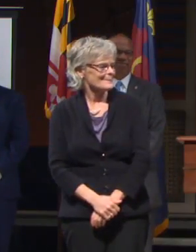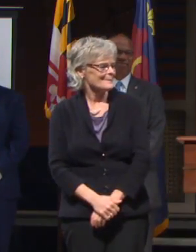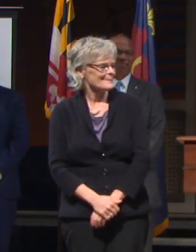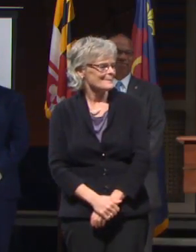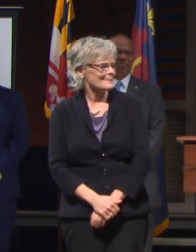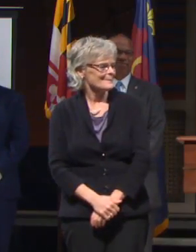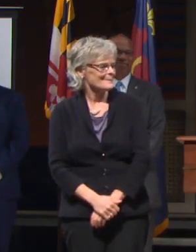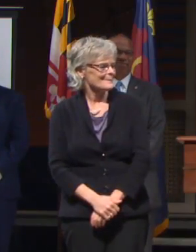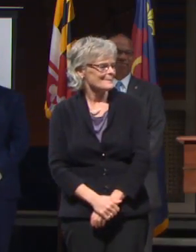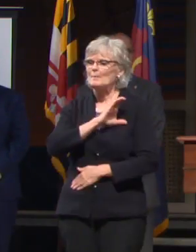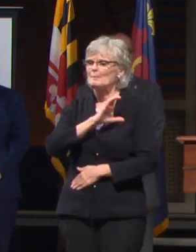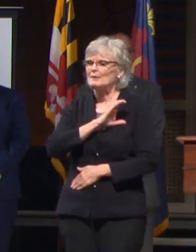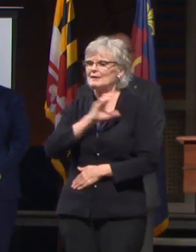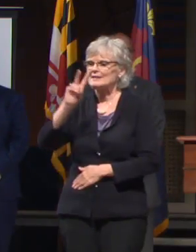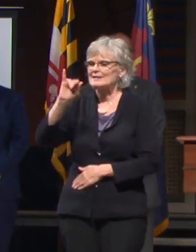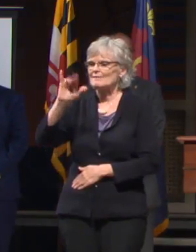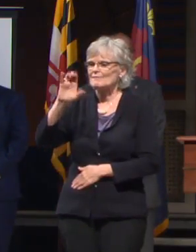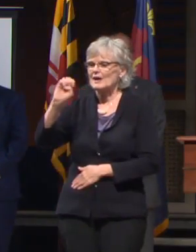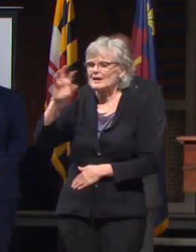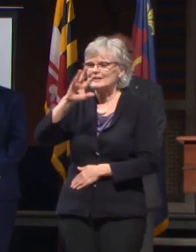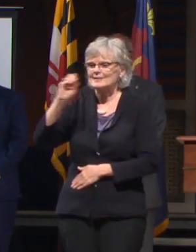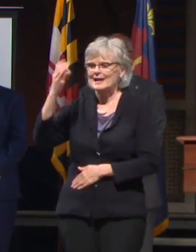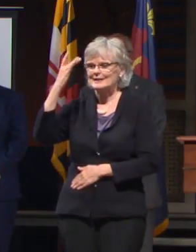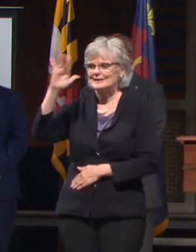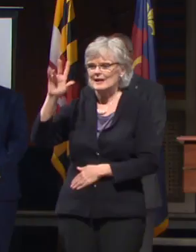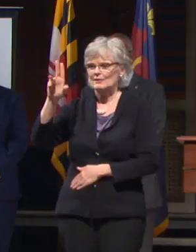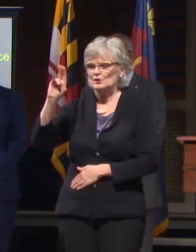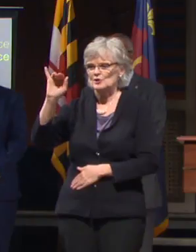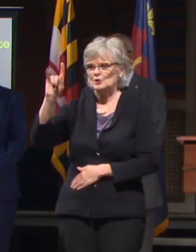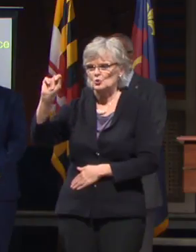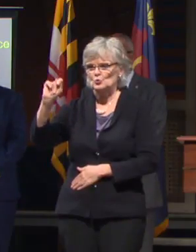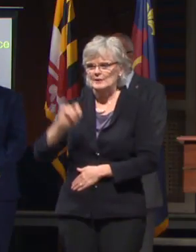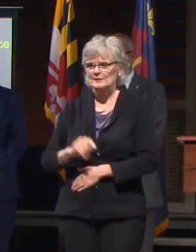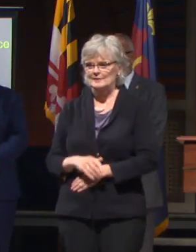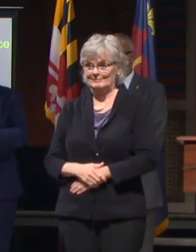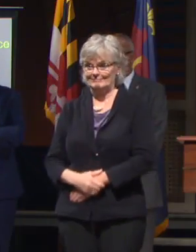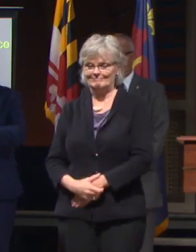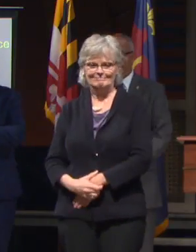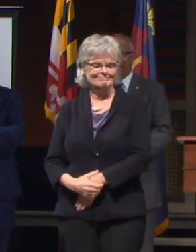Montgomery County Police Vice and Intelligence Unit.